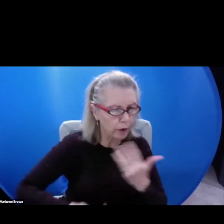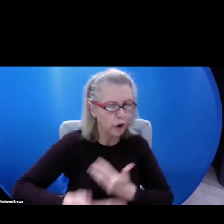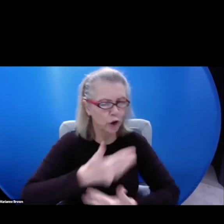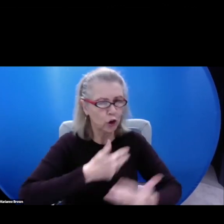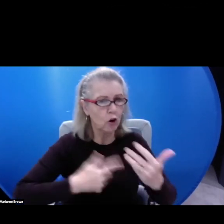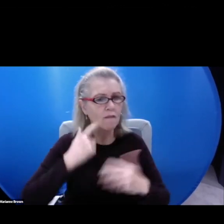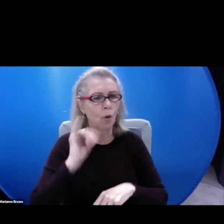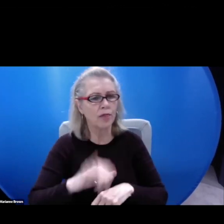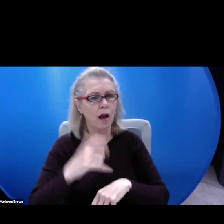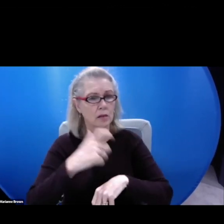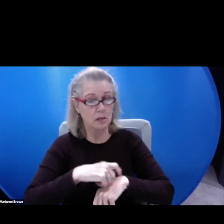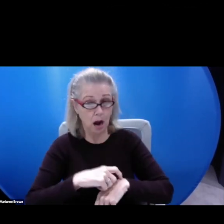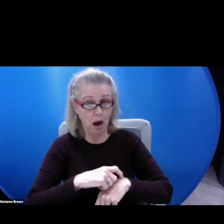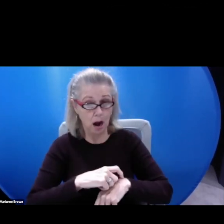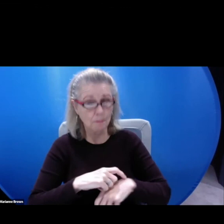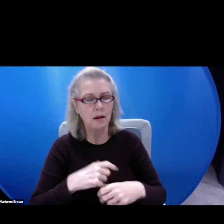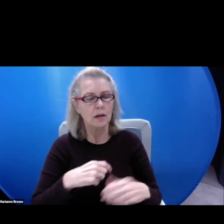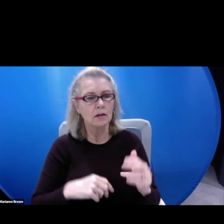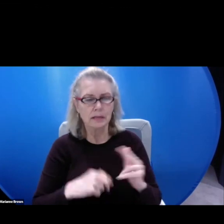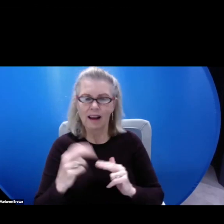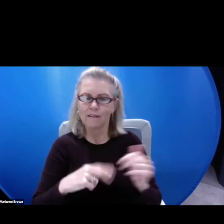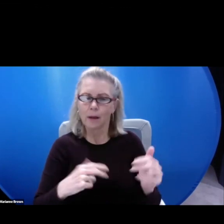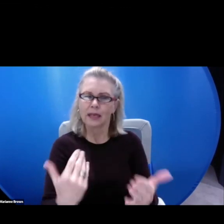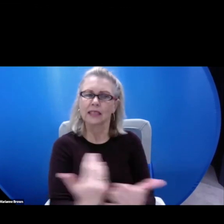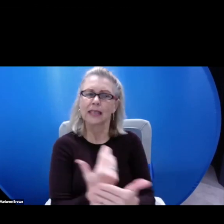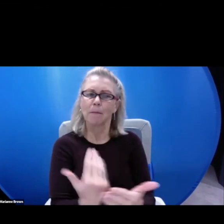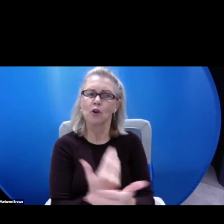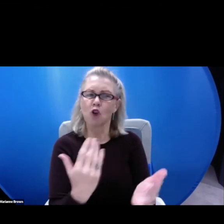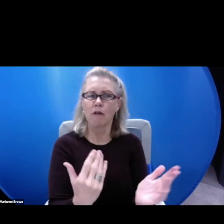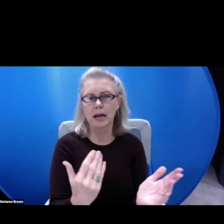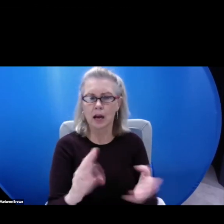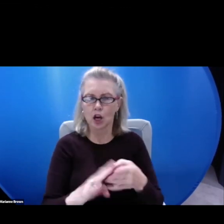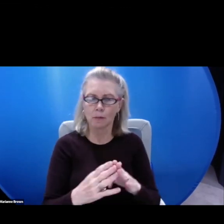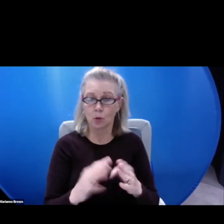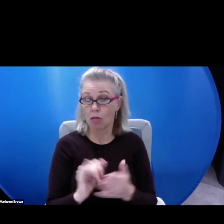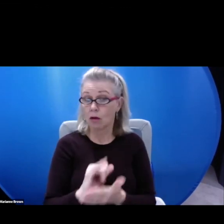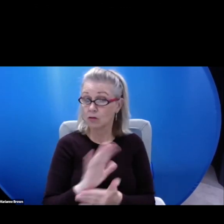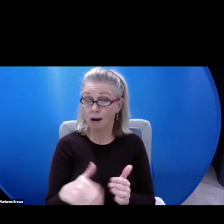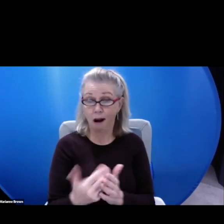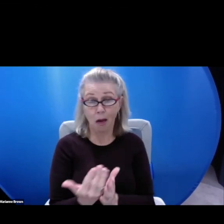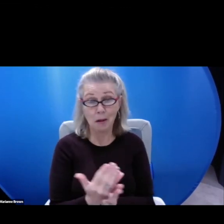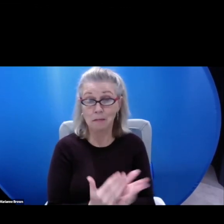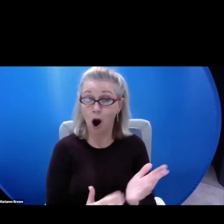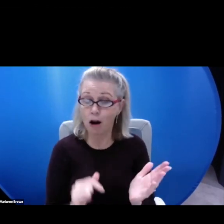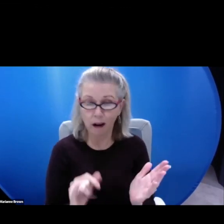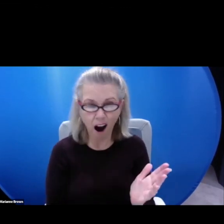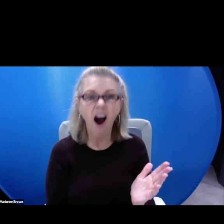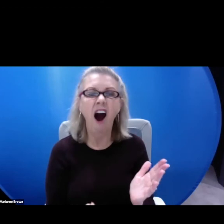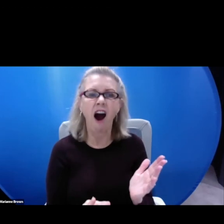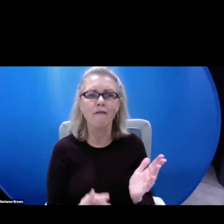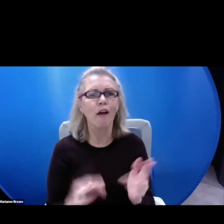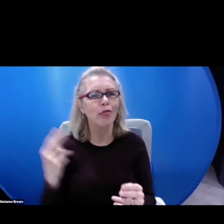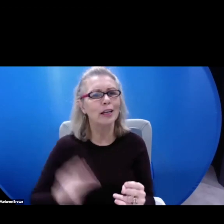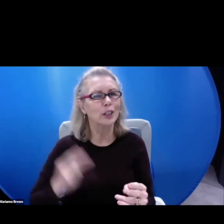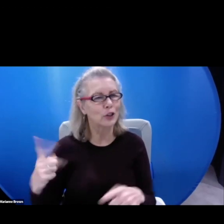in temporary communities, are all part of the legacy of Black Mountain College, not only